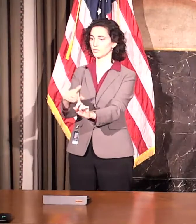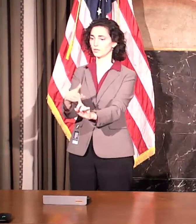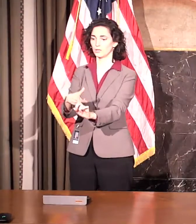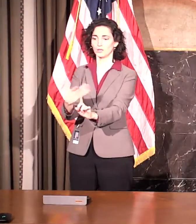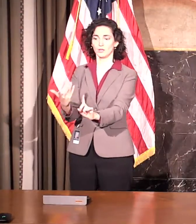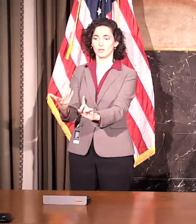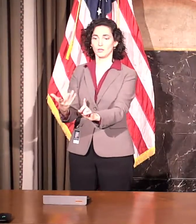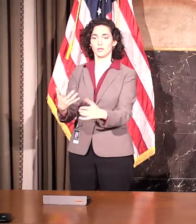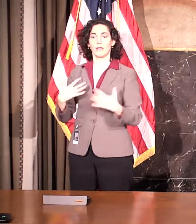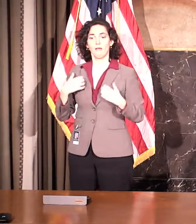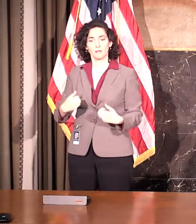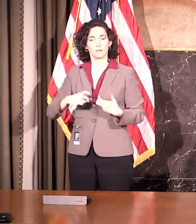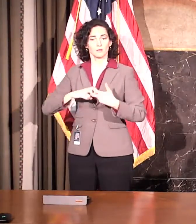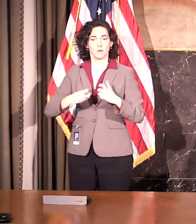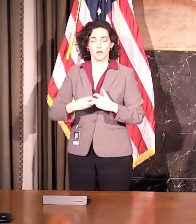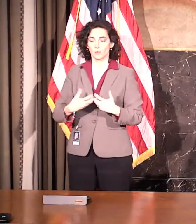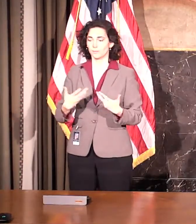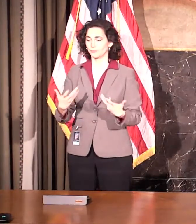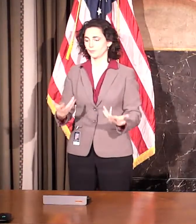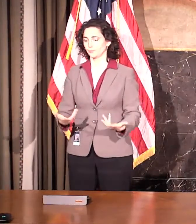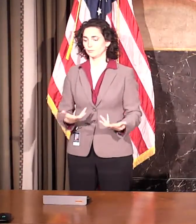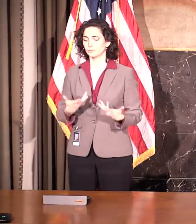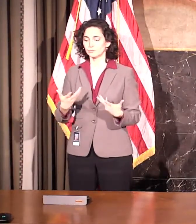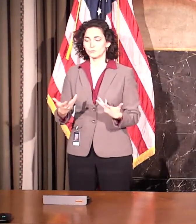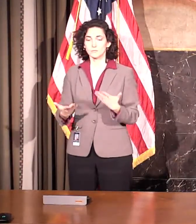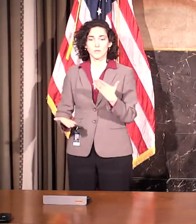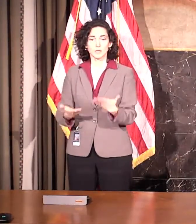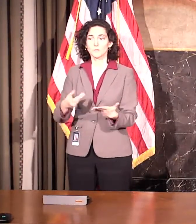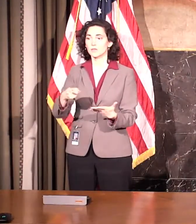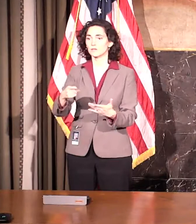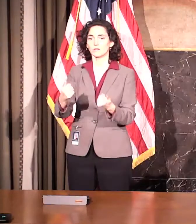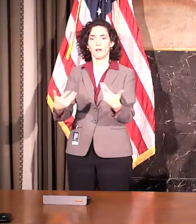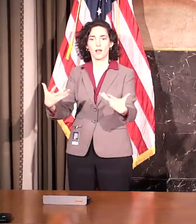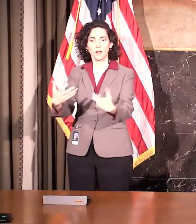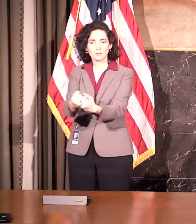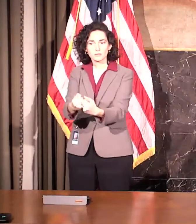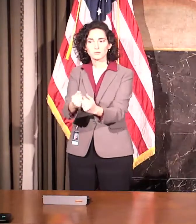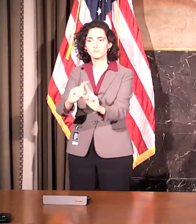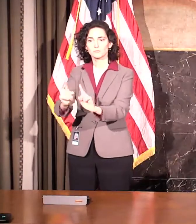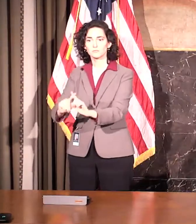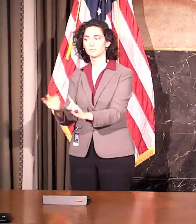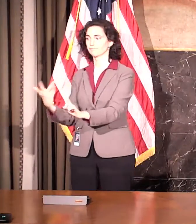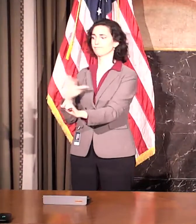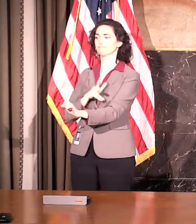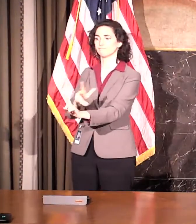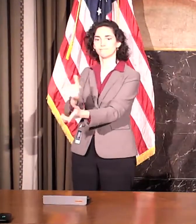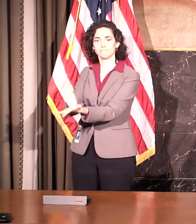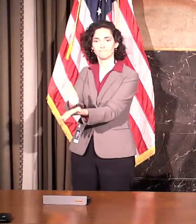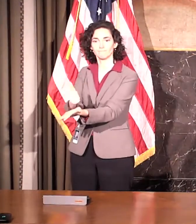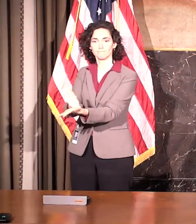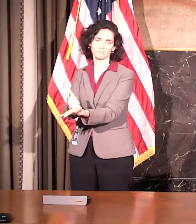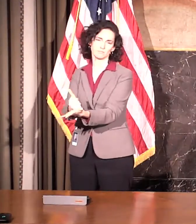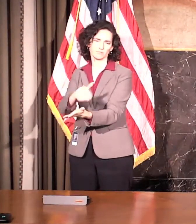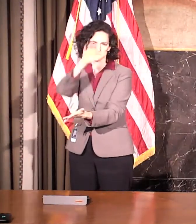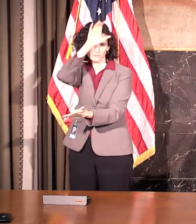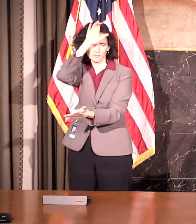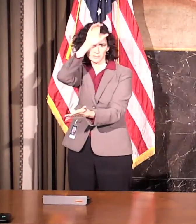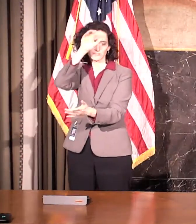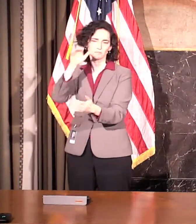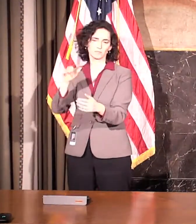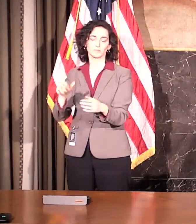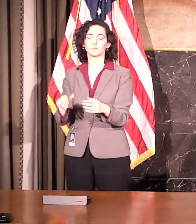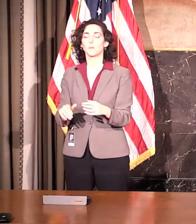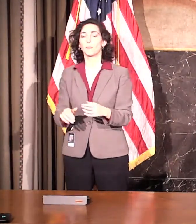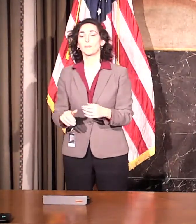problems with their health, or they've been in motor vehicle accidents and so forth. That priority also